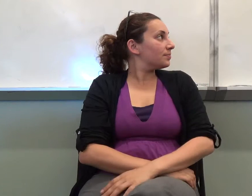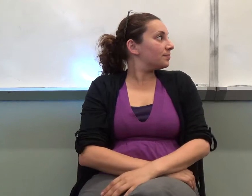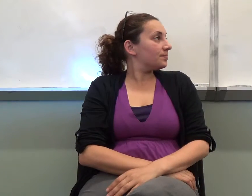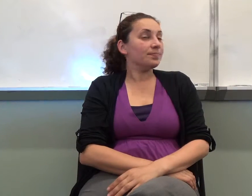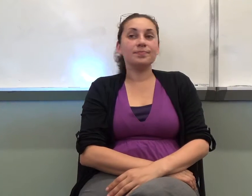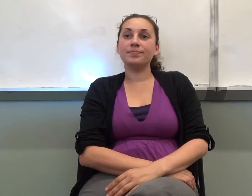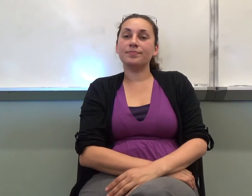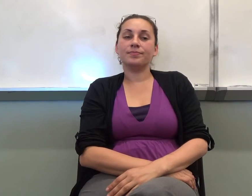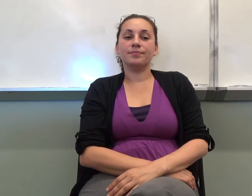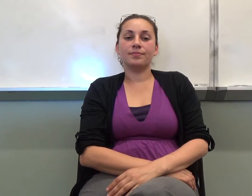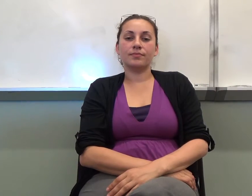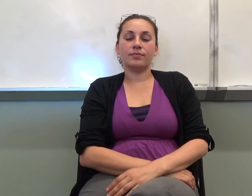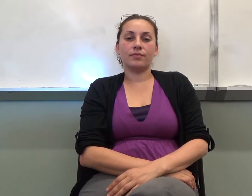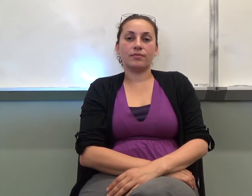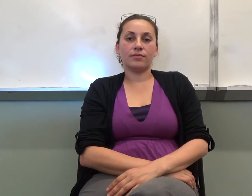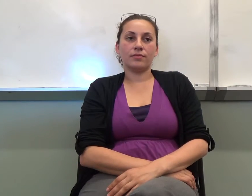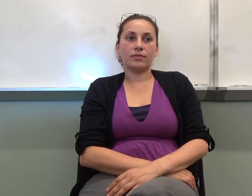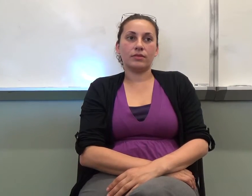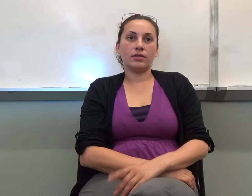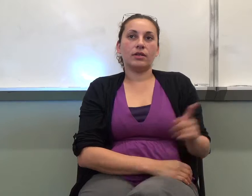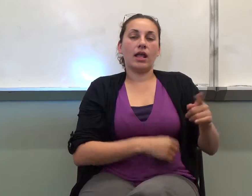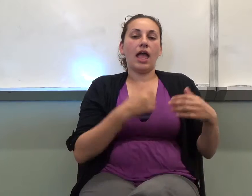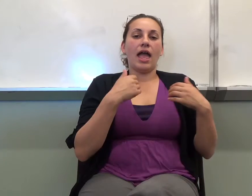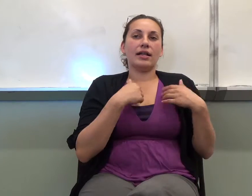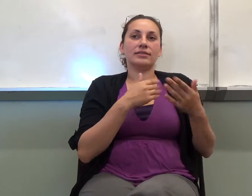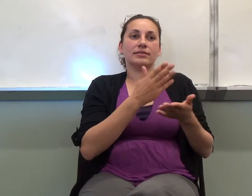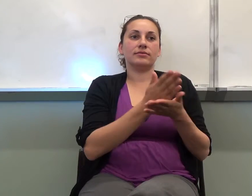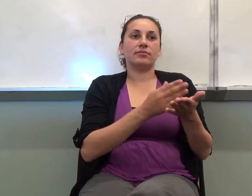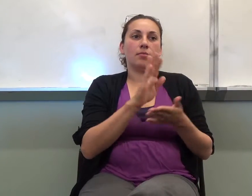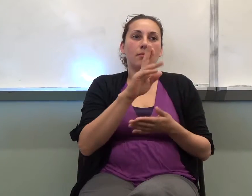This column has the budget item.